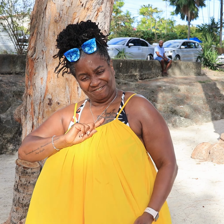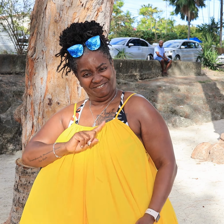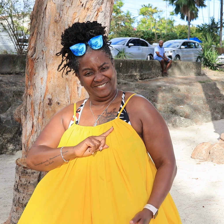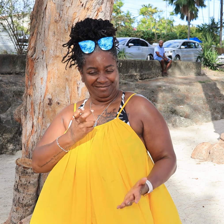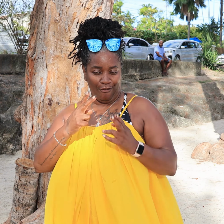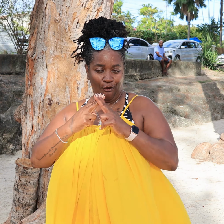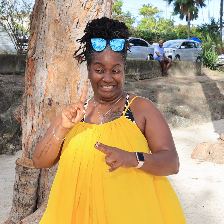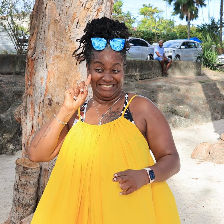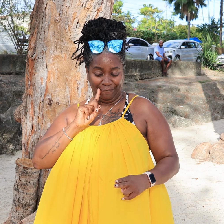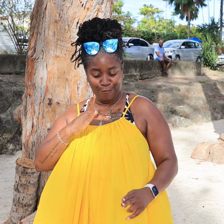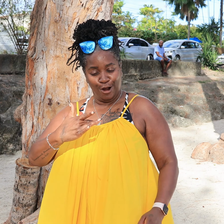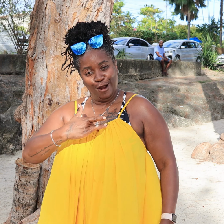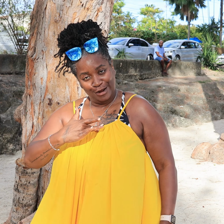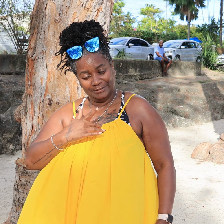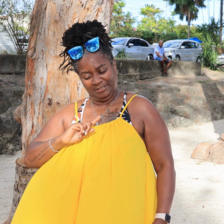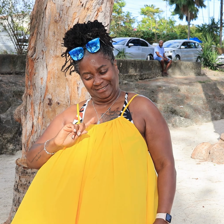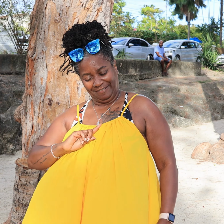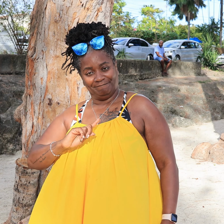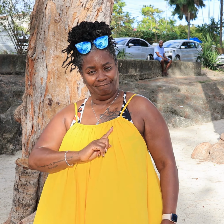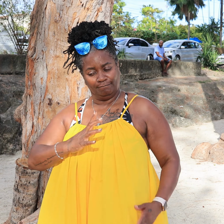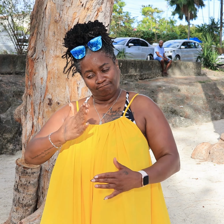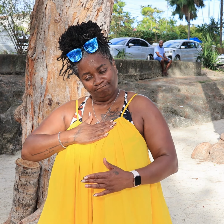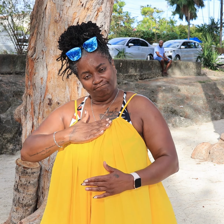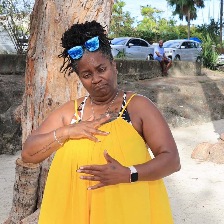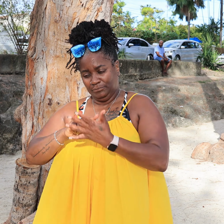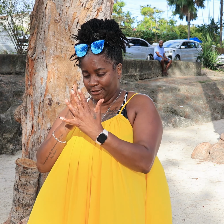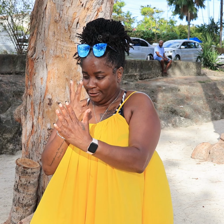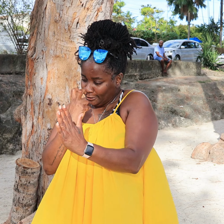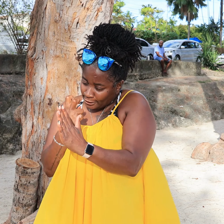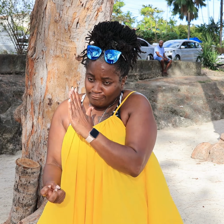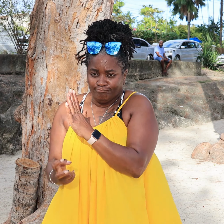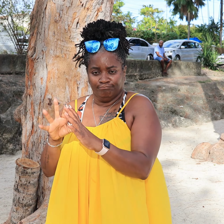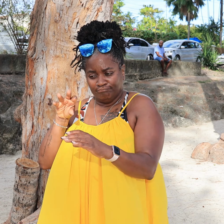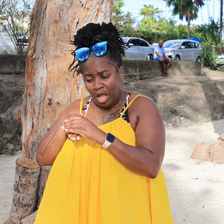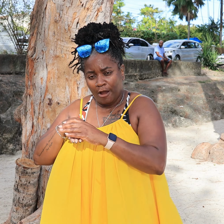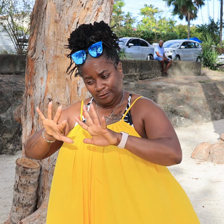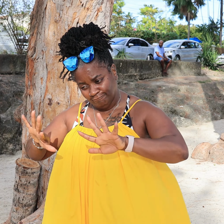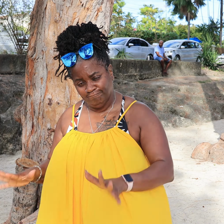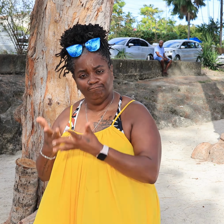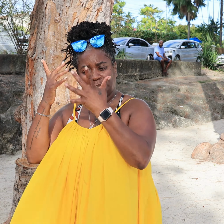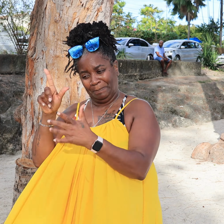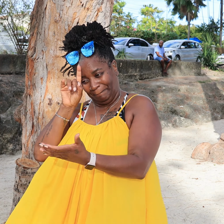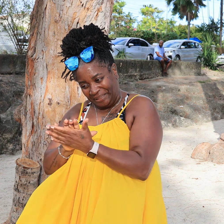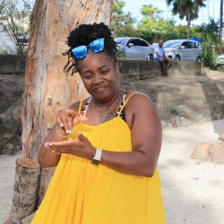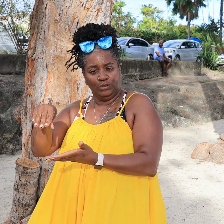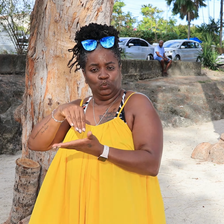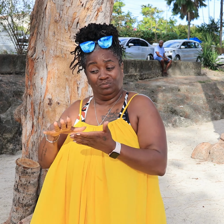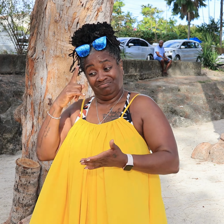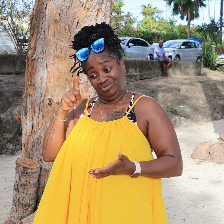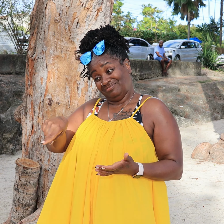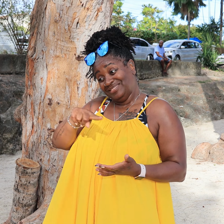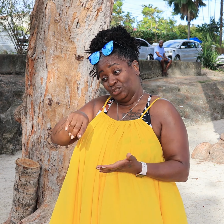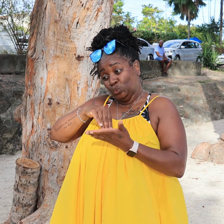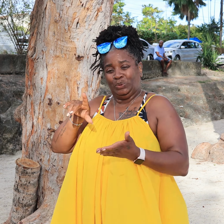deaf heart. They should be truly immersed in the deaf community. Uplift them, believe in the